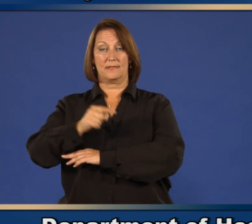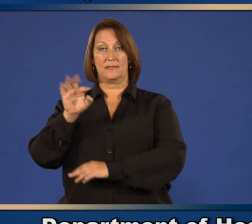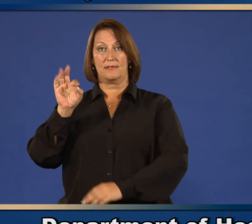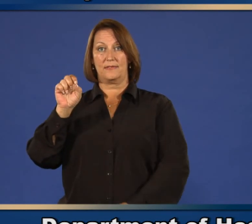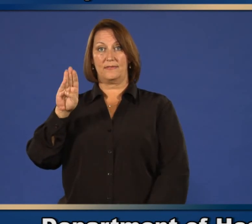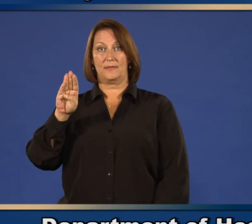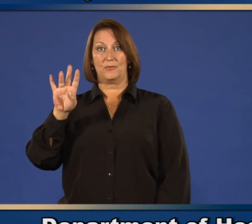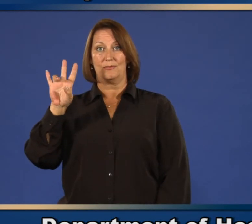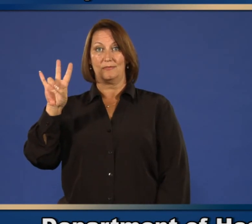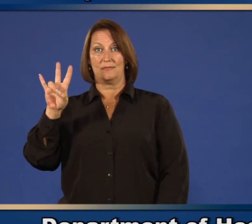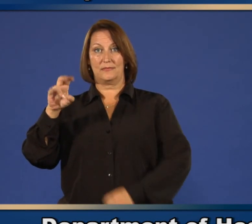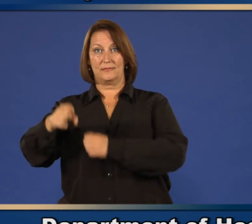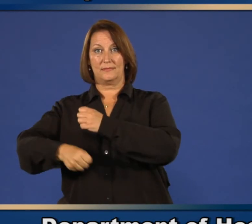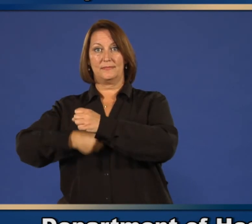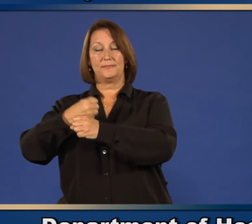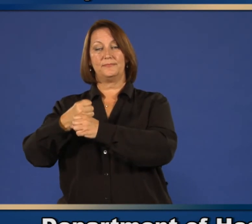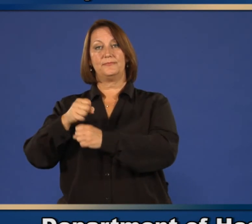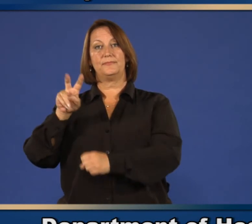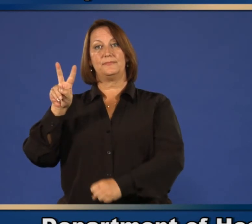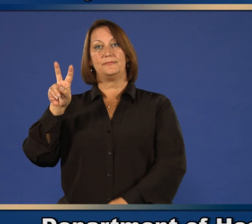February 7, 2003.